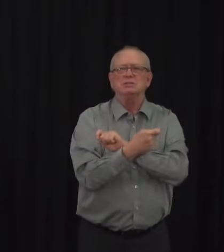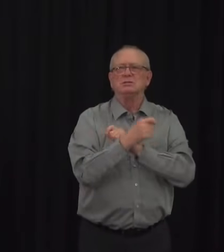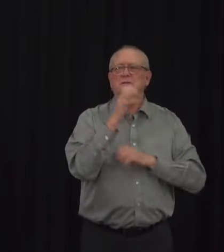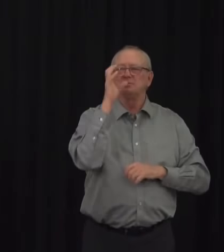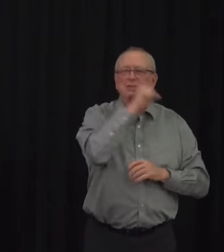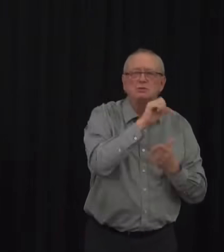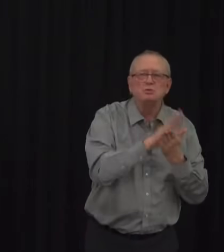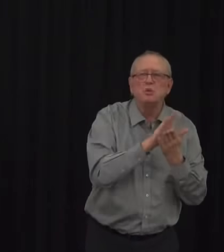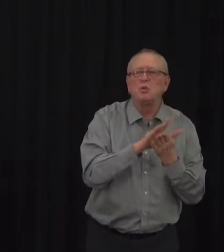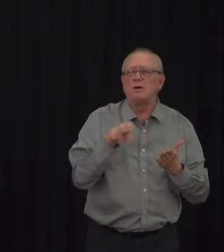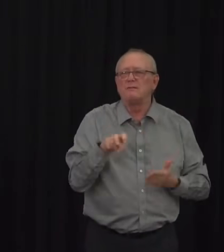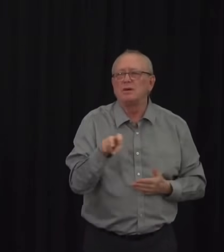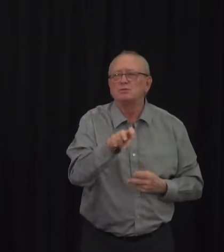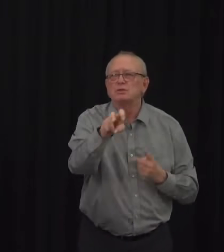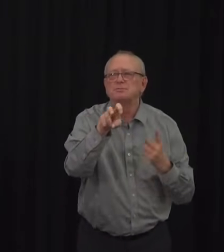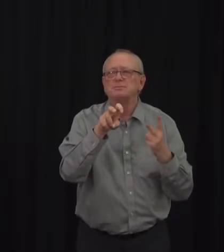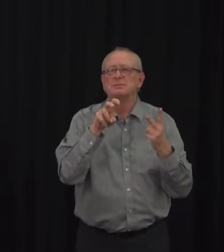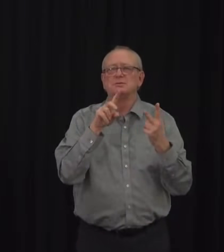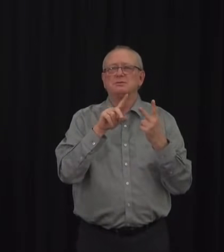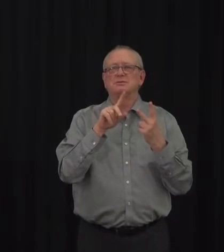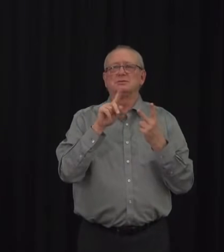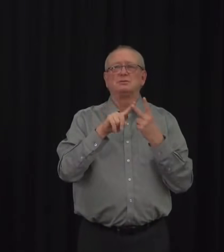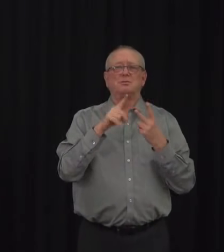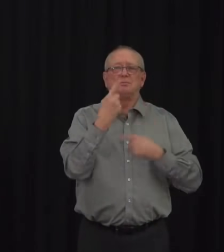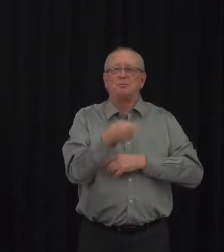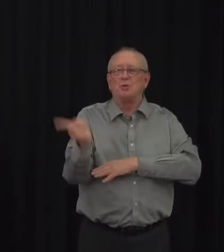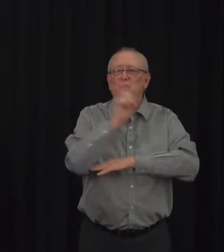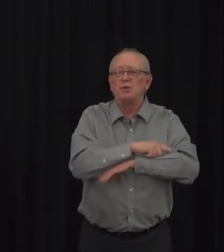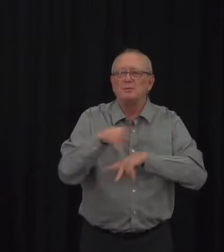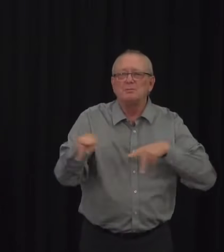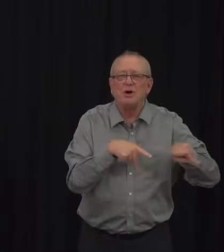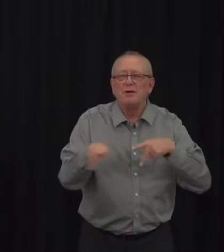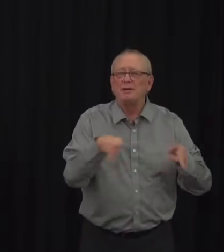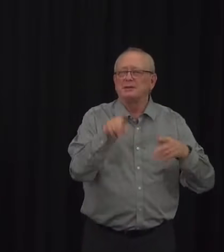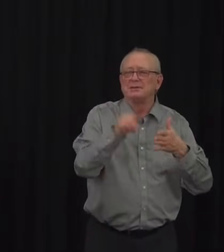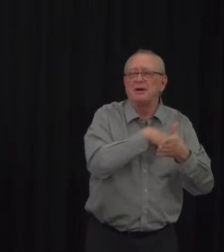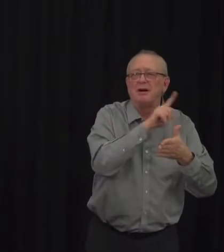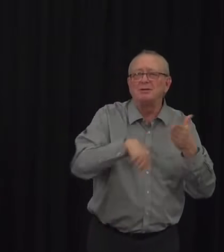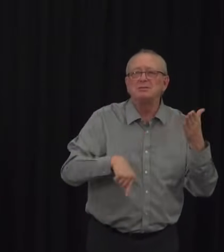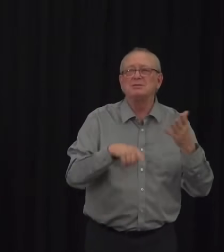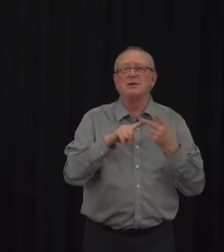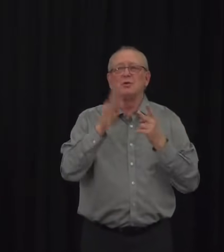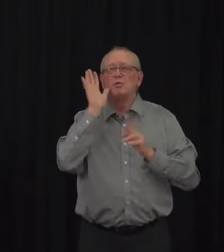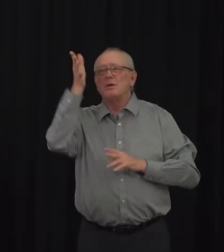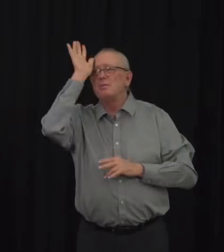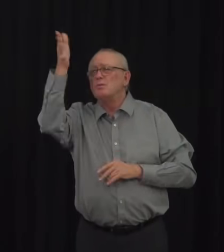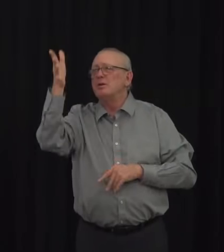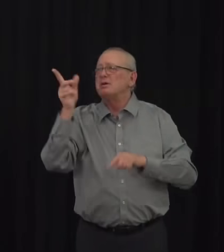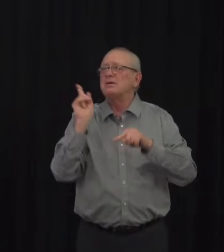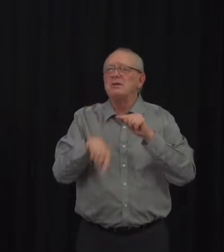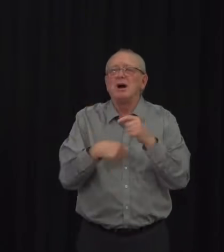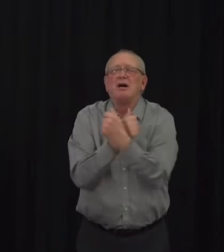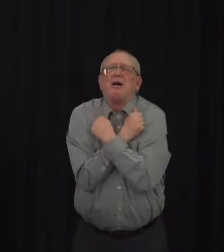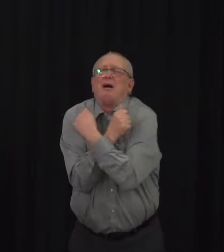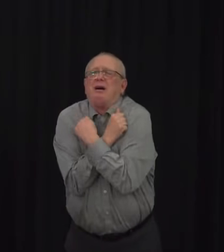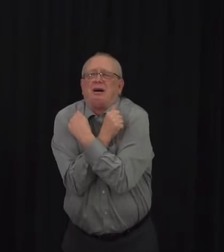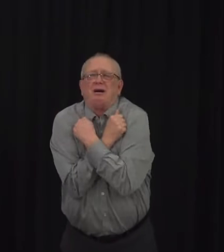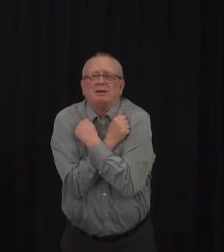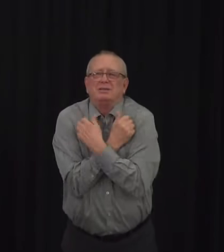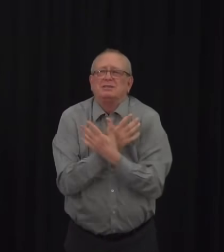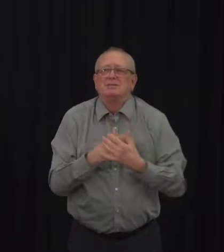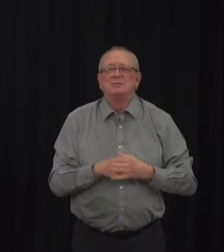birthday parties, and hugs from grandparents. We've asked our children to make significant